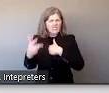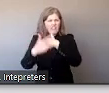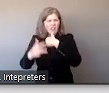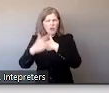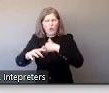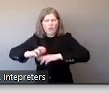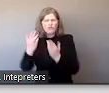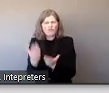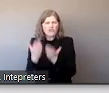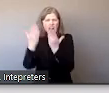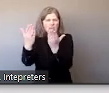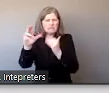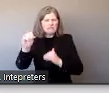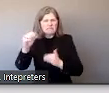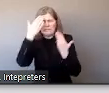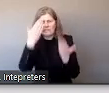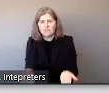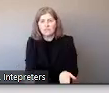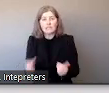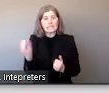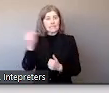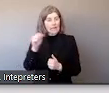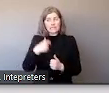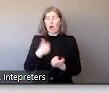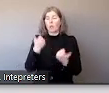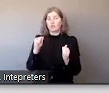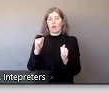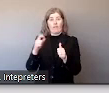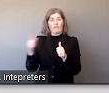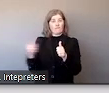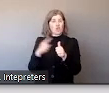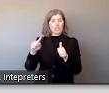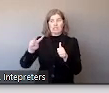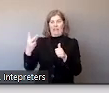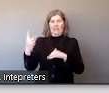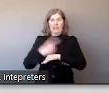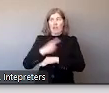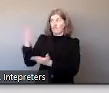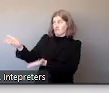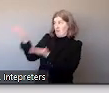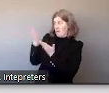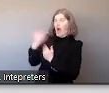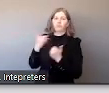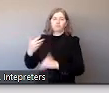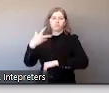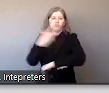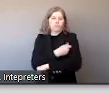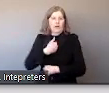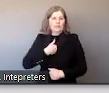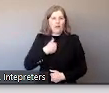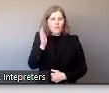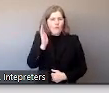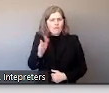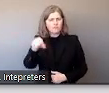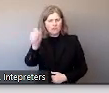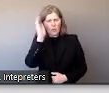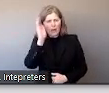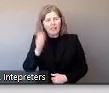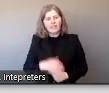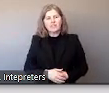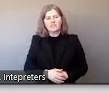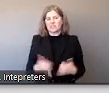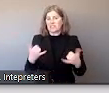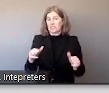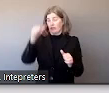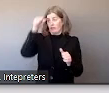be recommended. Yes, I'm going to try to get it on the first day or second day that the recommendation comes out. Still